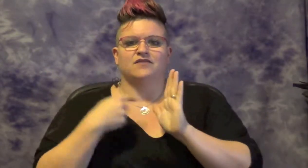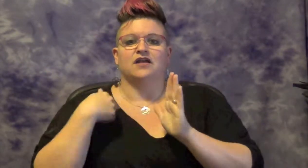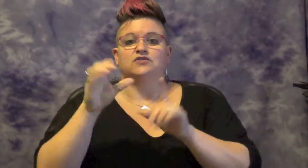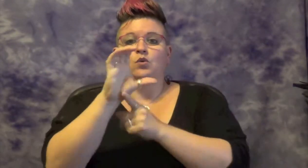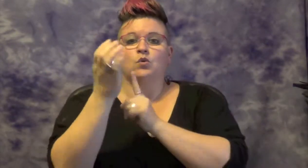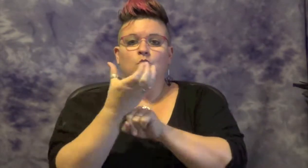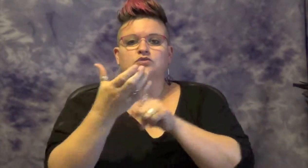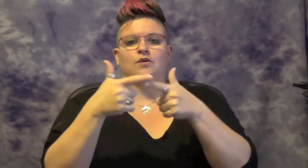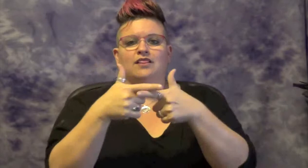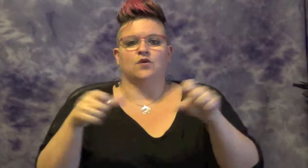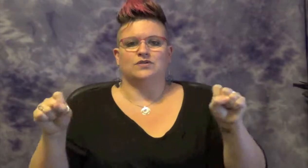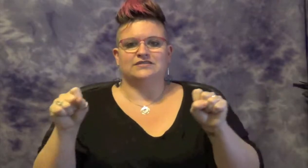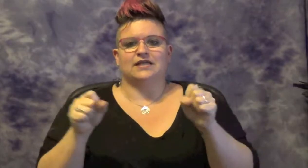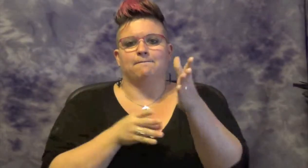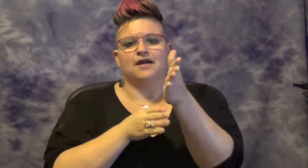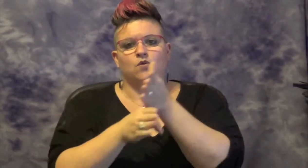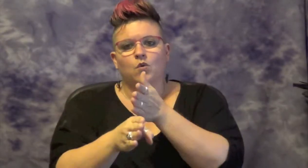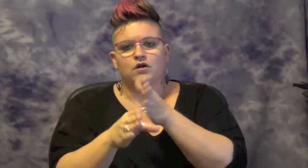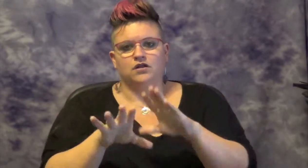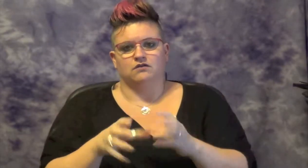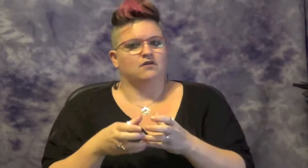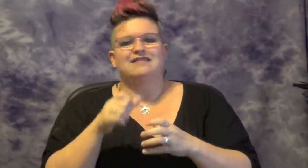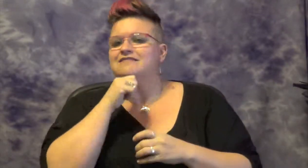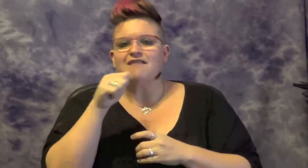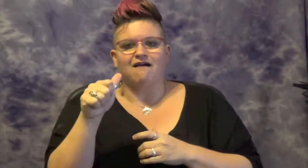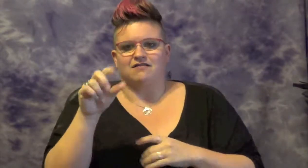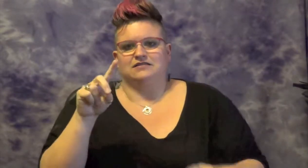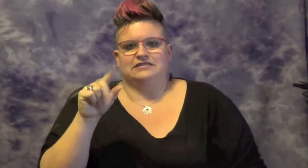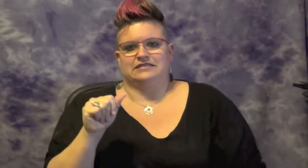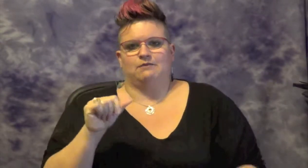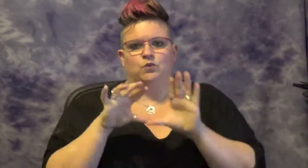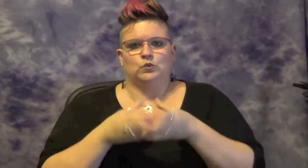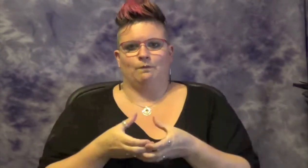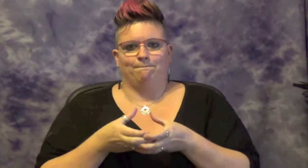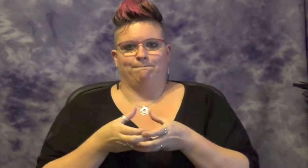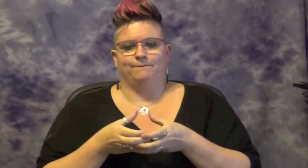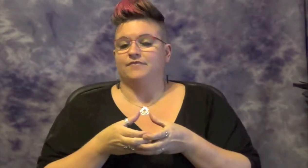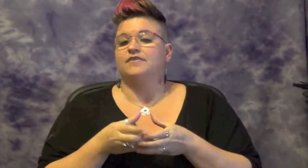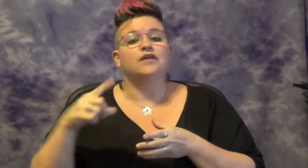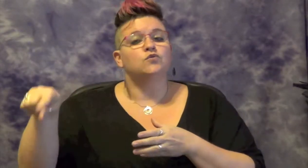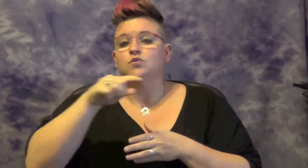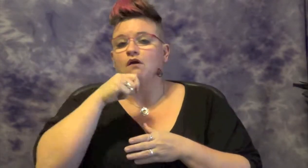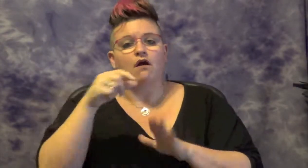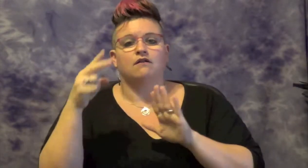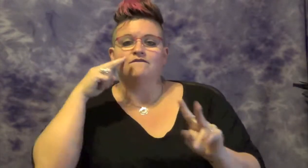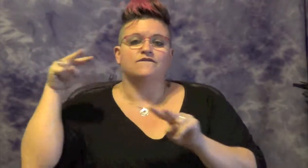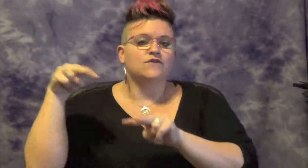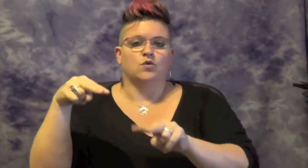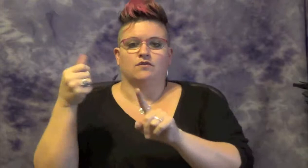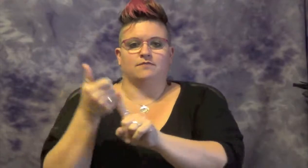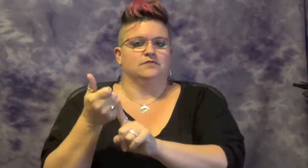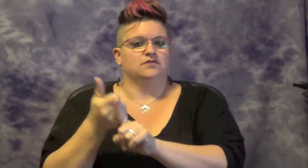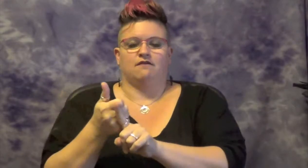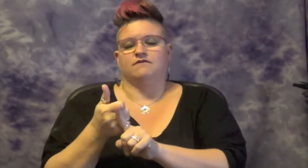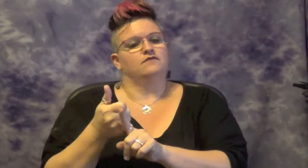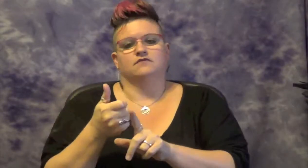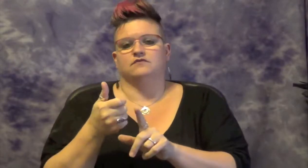deaf people. And I noticed that they weren't really disabled, but deaf people as a whole do not view them